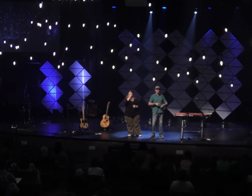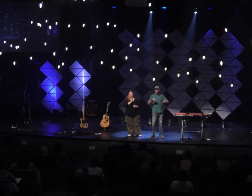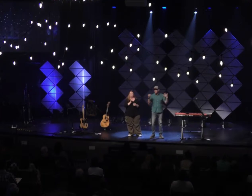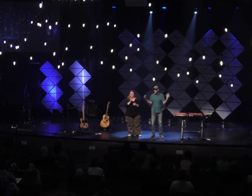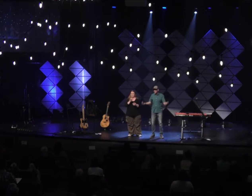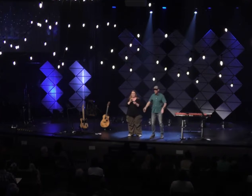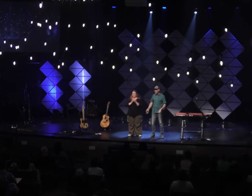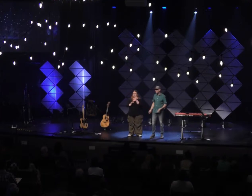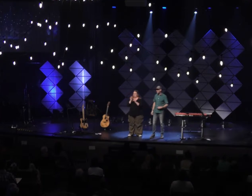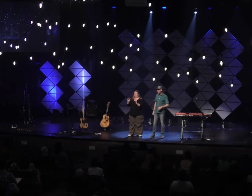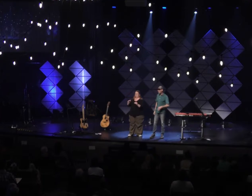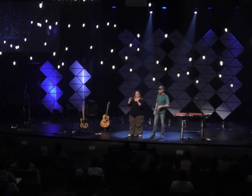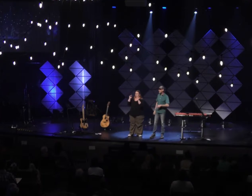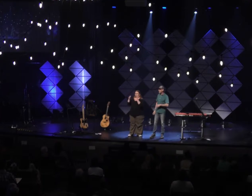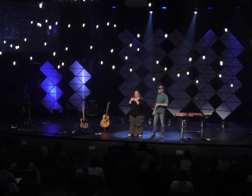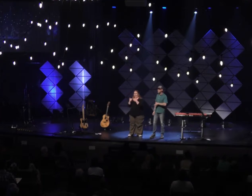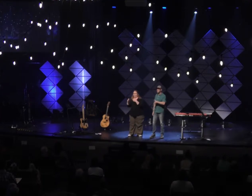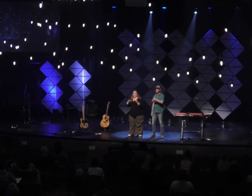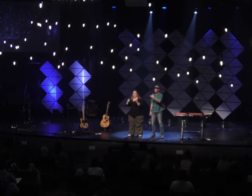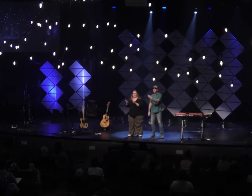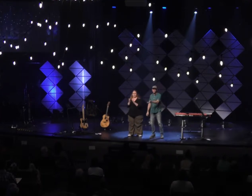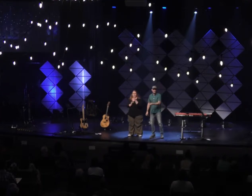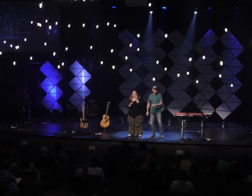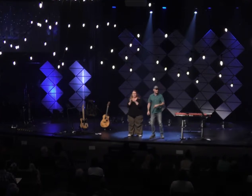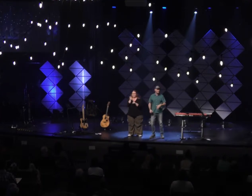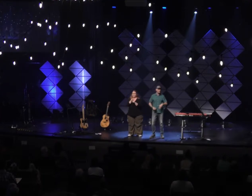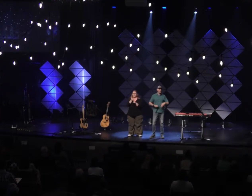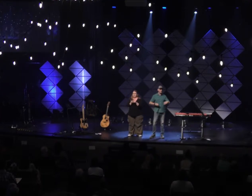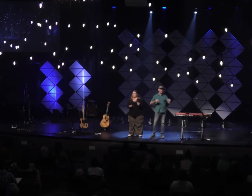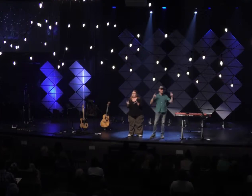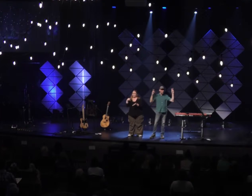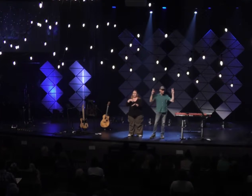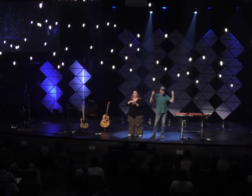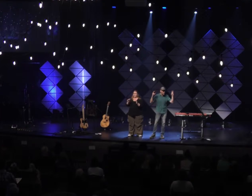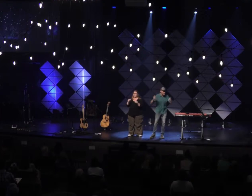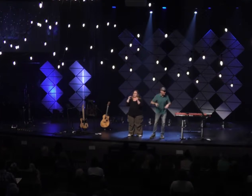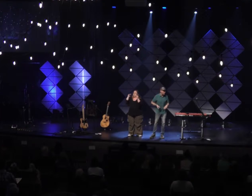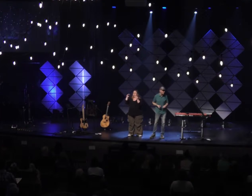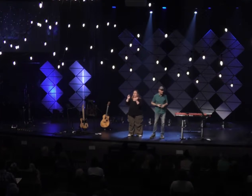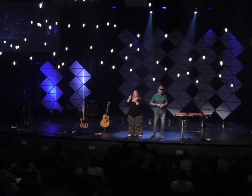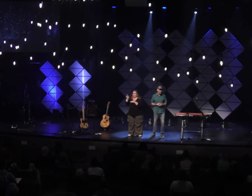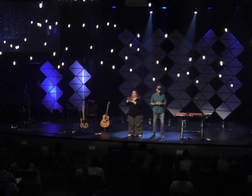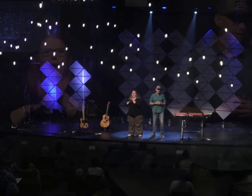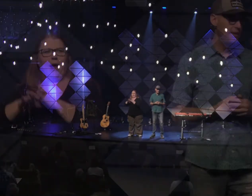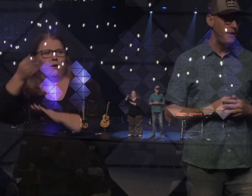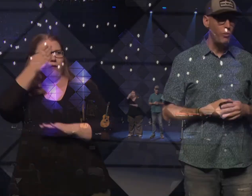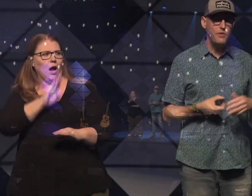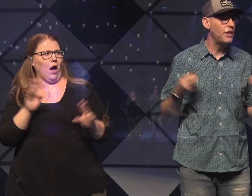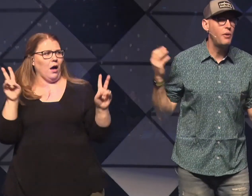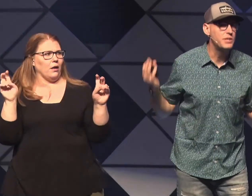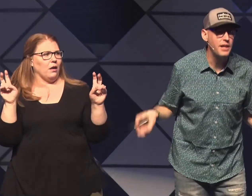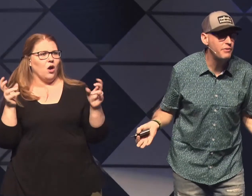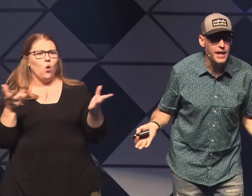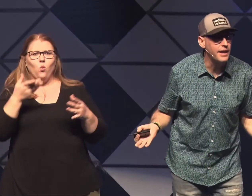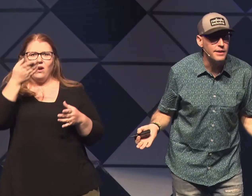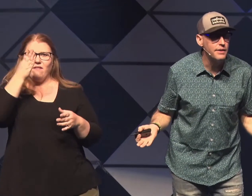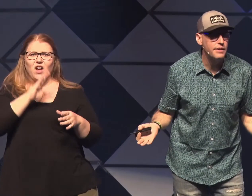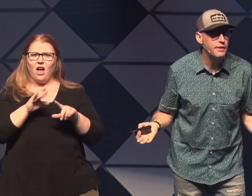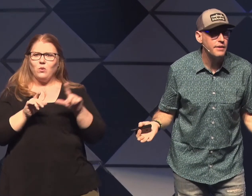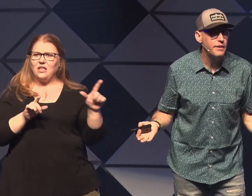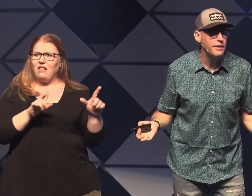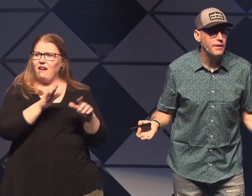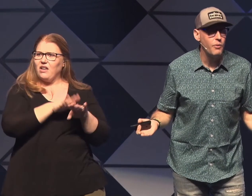was exalted past death, that Jesus is resurrected and exalted to the right hand of God? What if God was